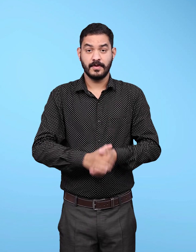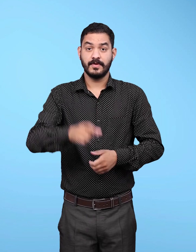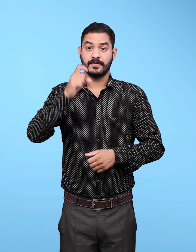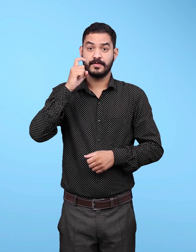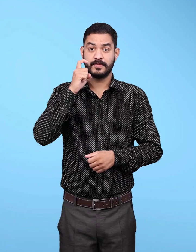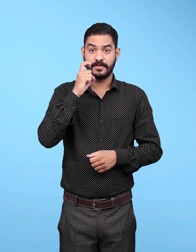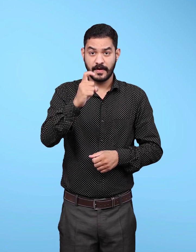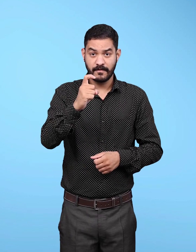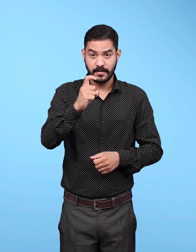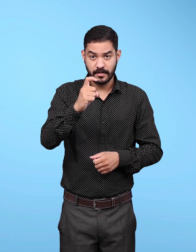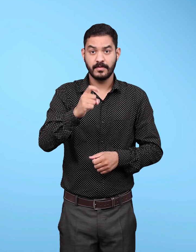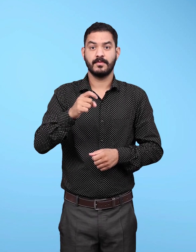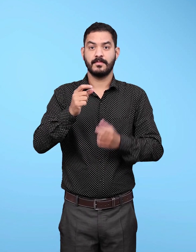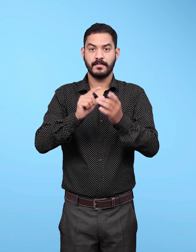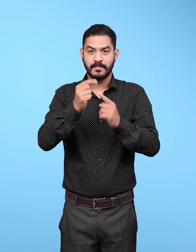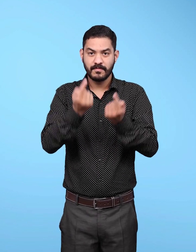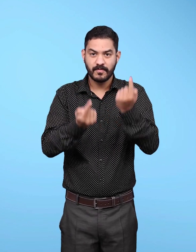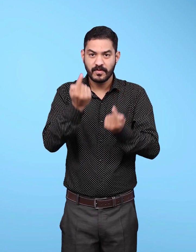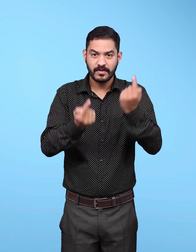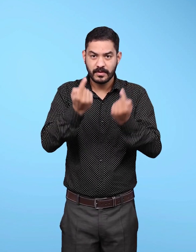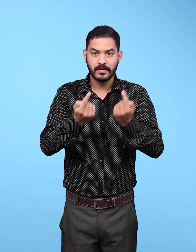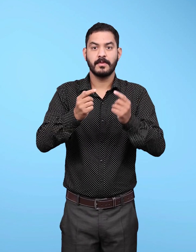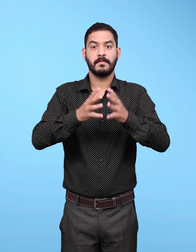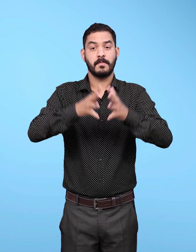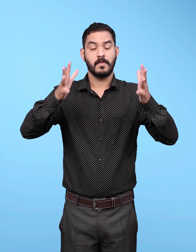7. Production increases.